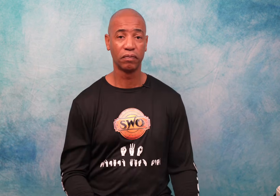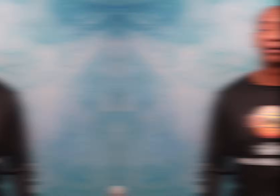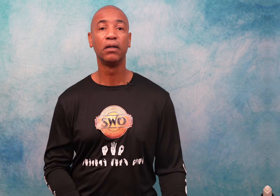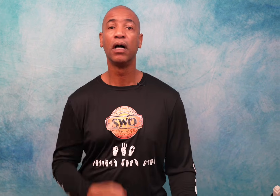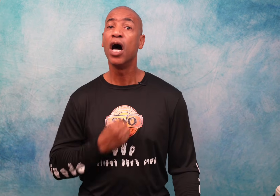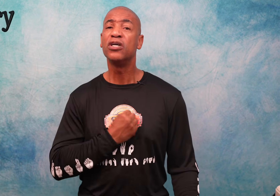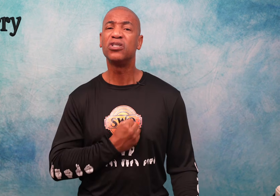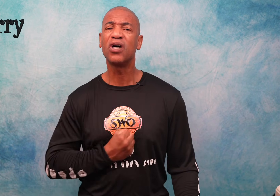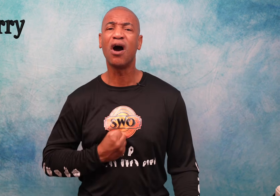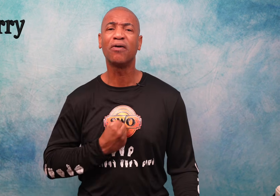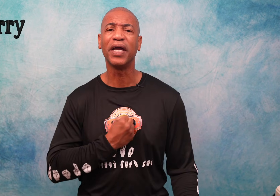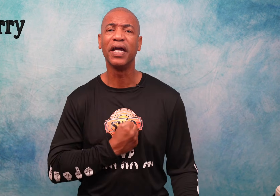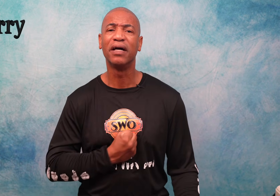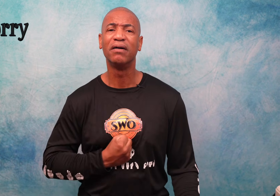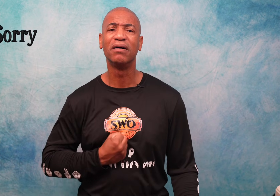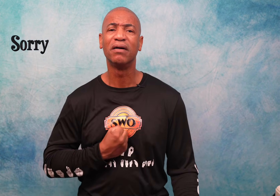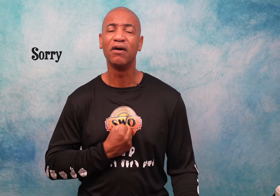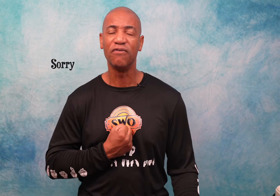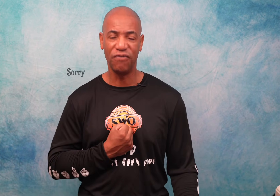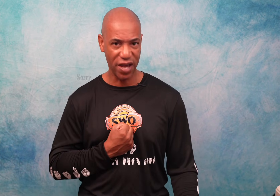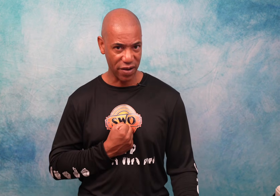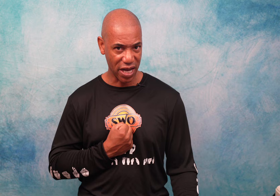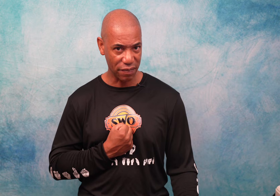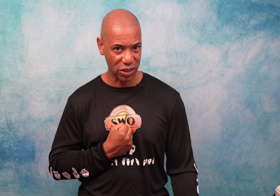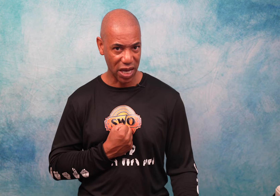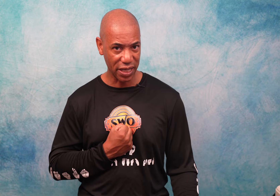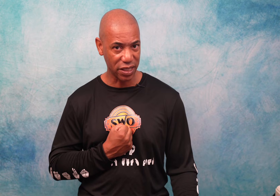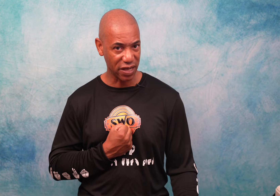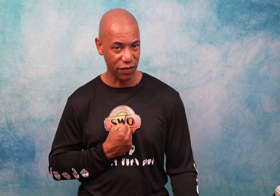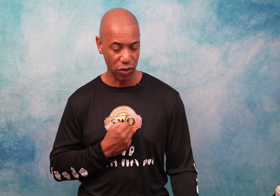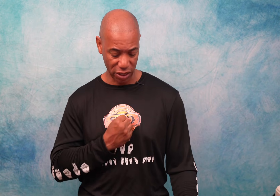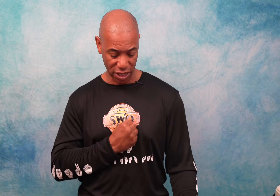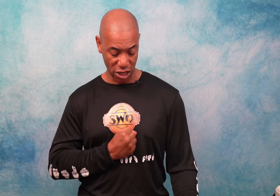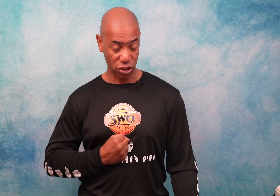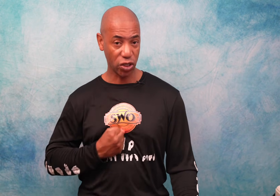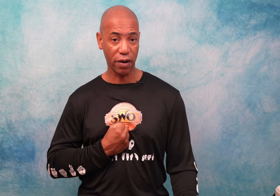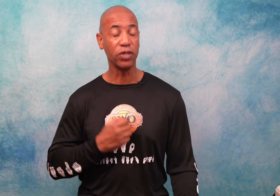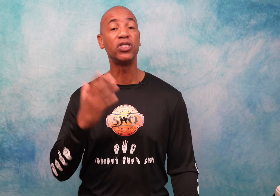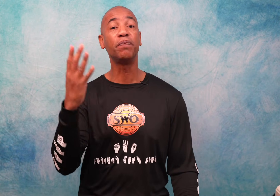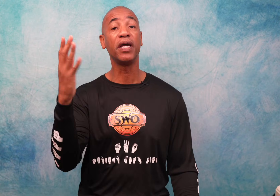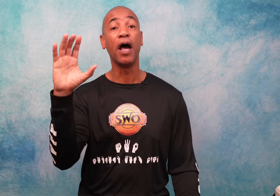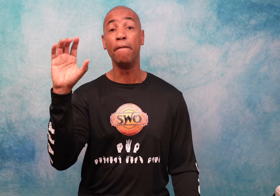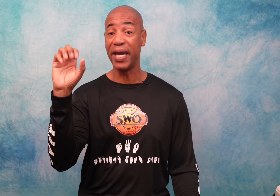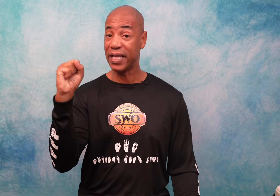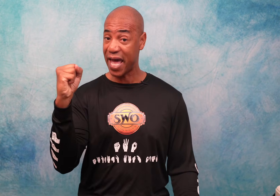Fine. Sorry. Very common sign in the deaf community. Sorry. You simply make an